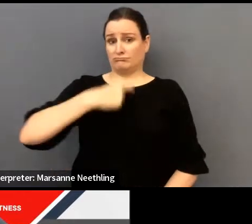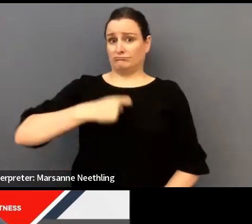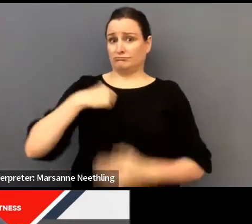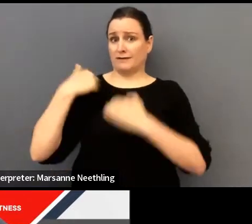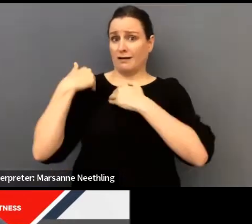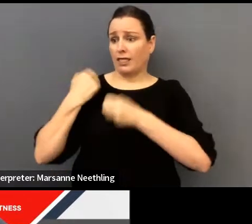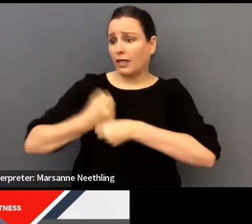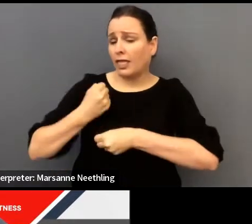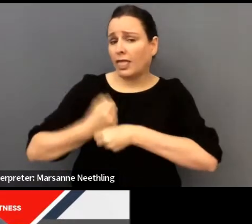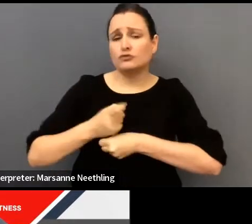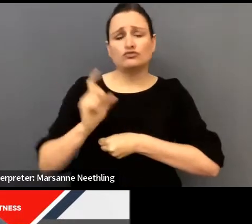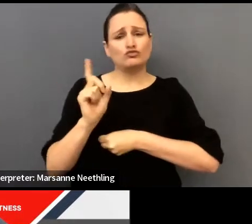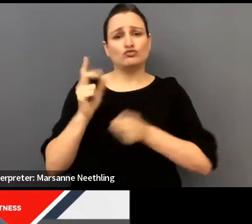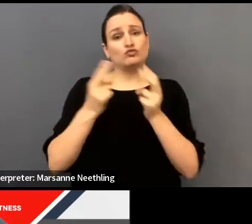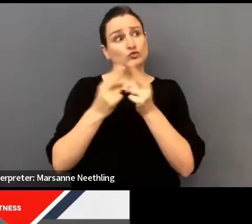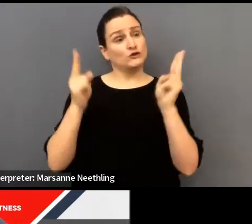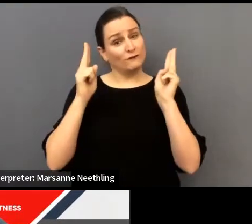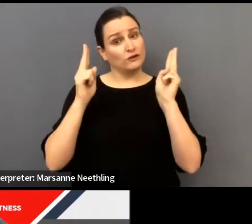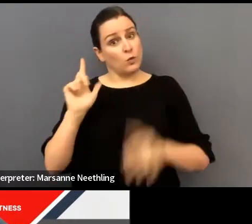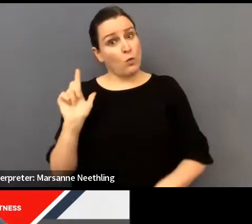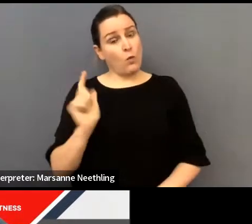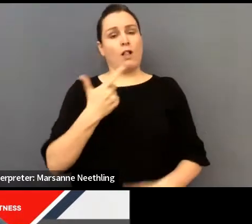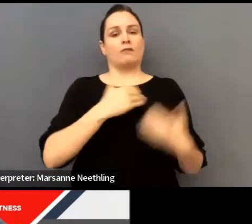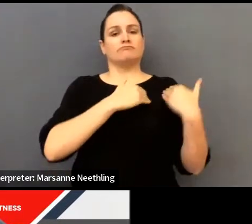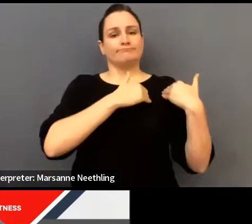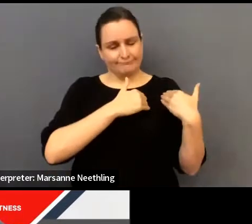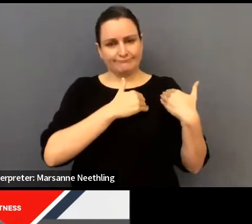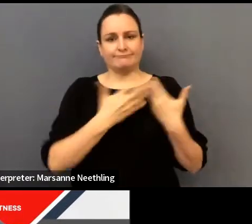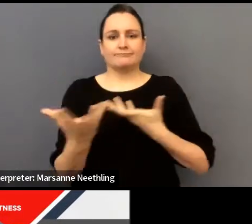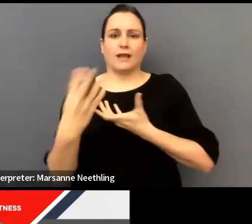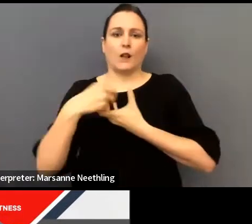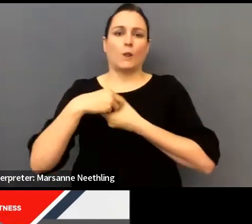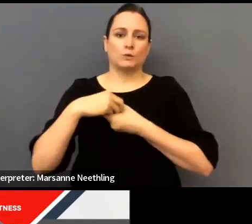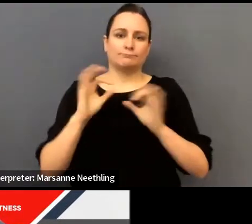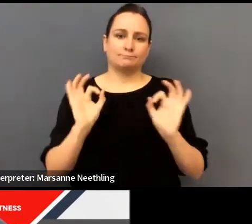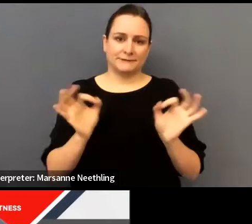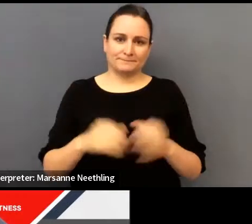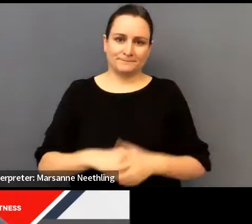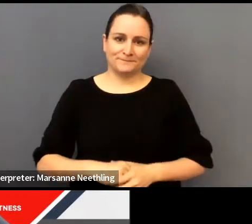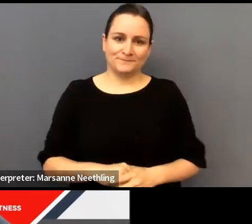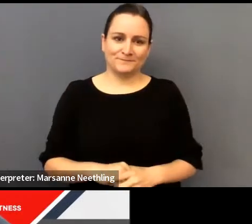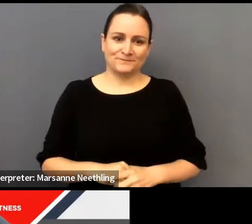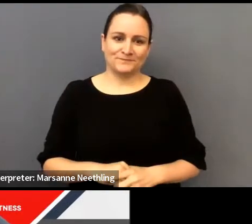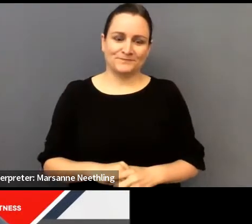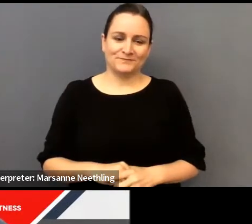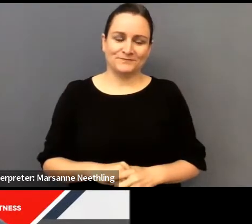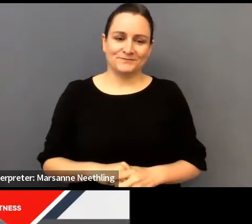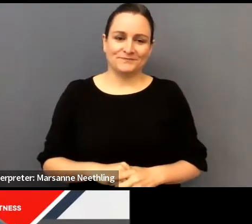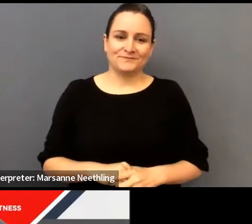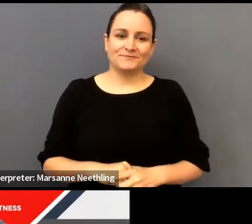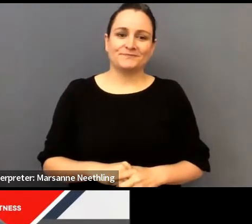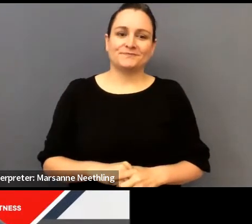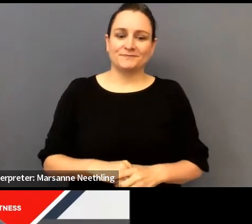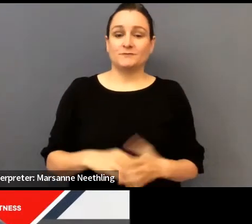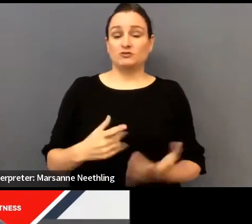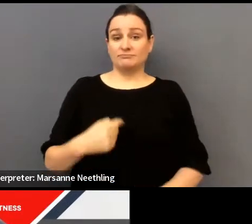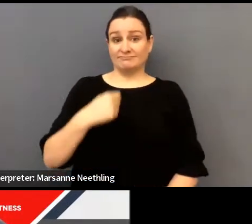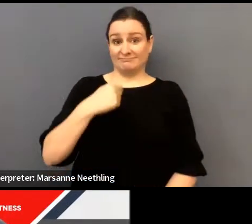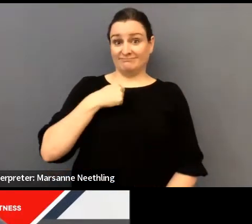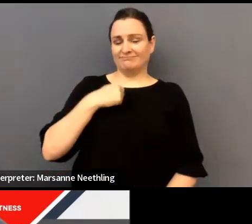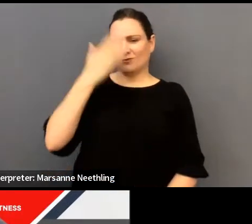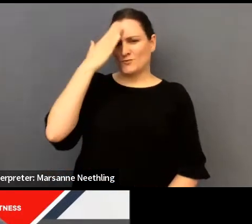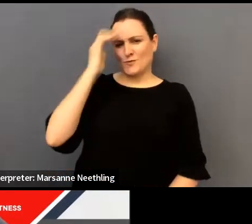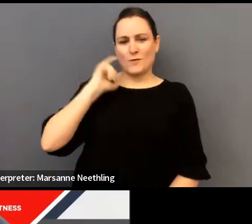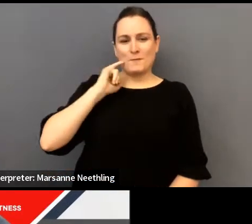university's collective goal for inclusion. I must say on a personal note that Marcia and I go back many